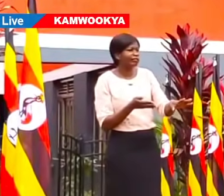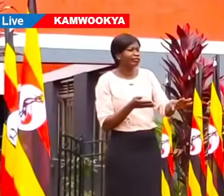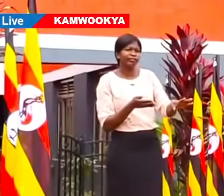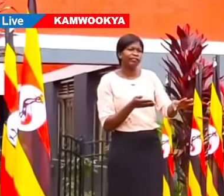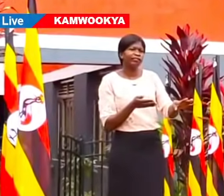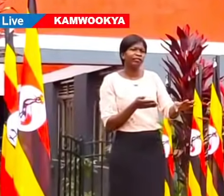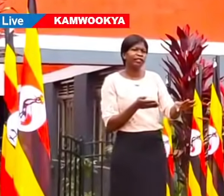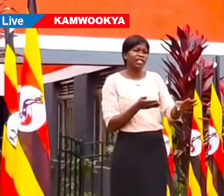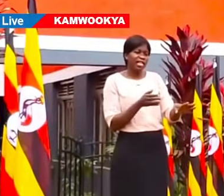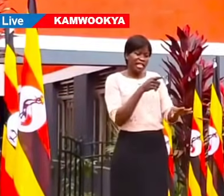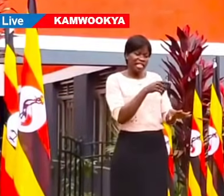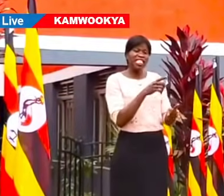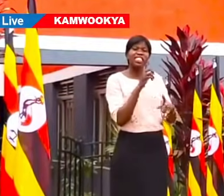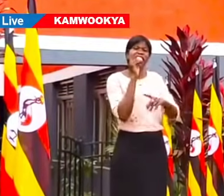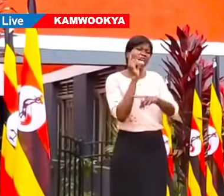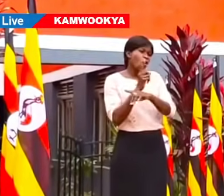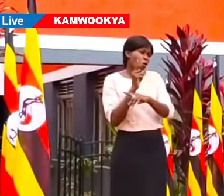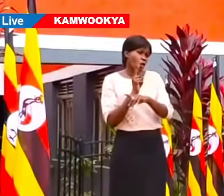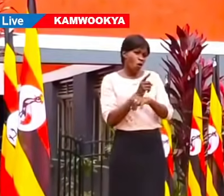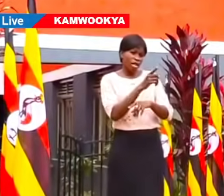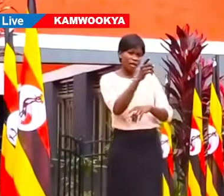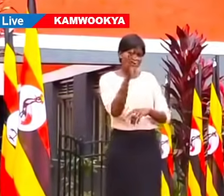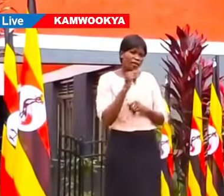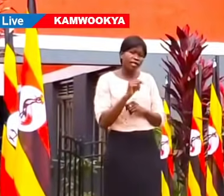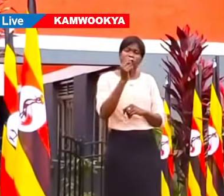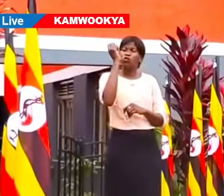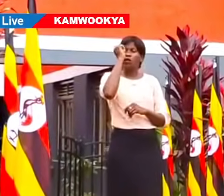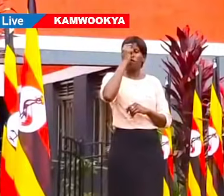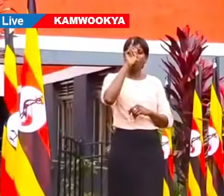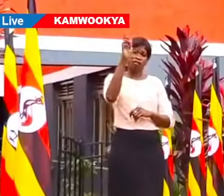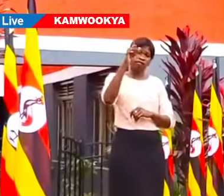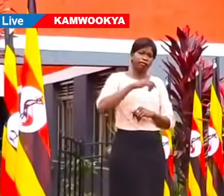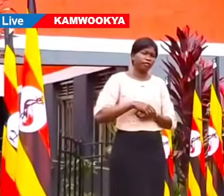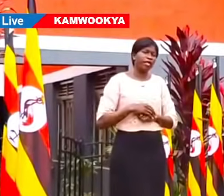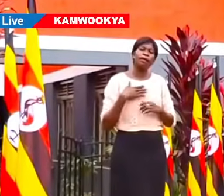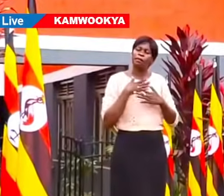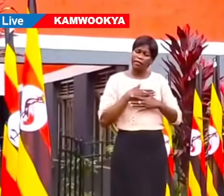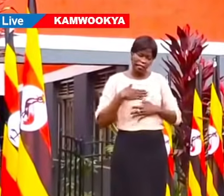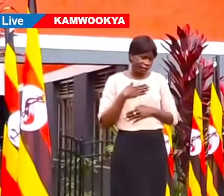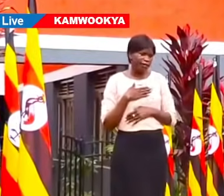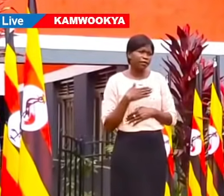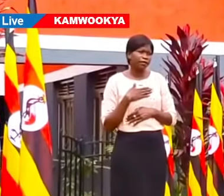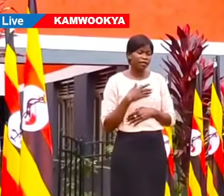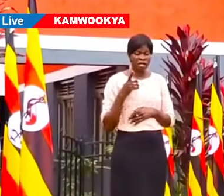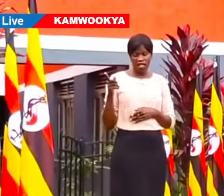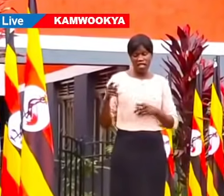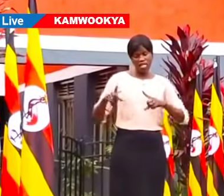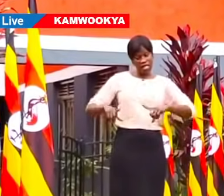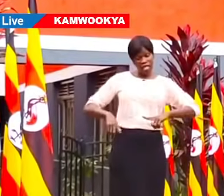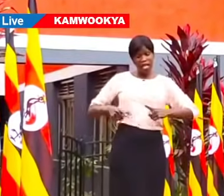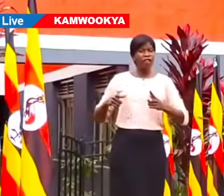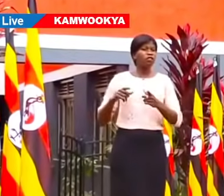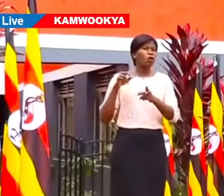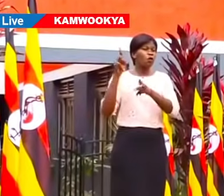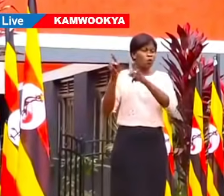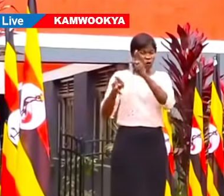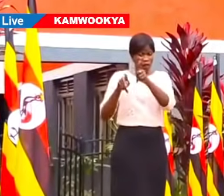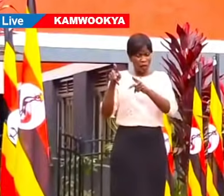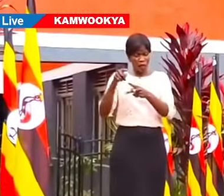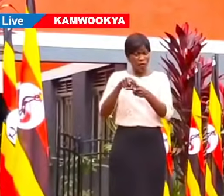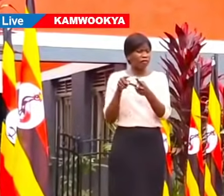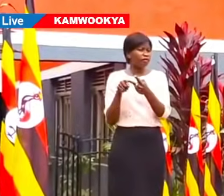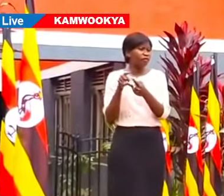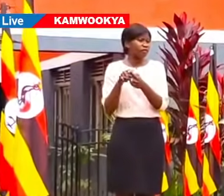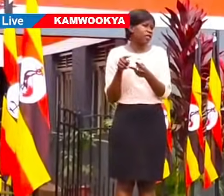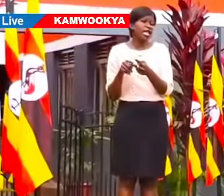So this really is a warning to government that the lives of these our colleagues and